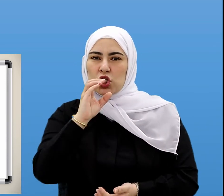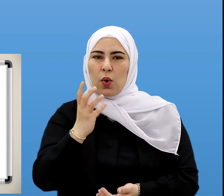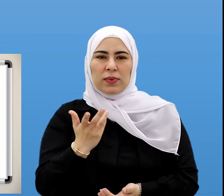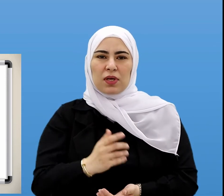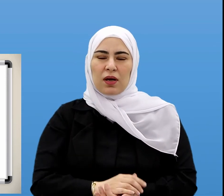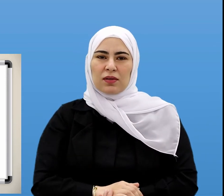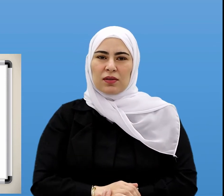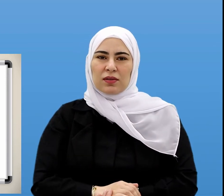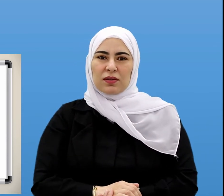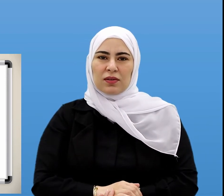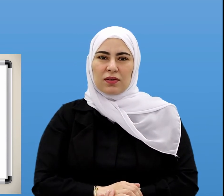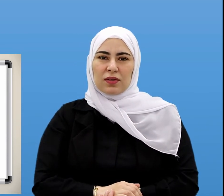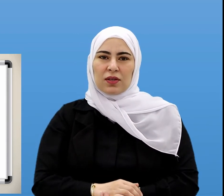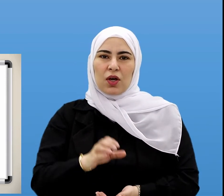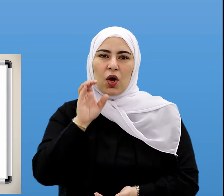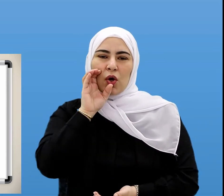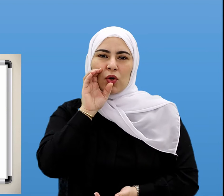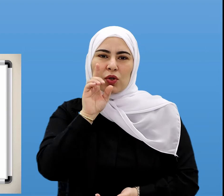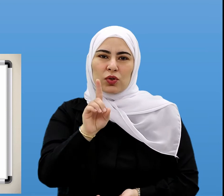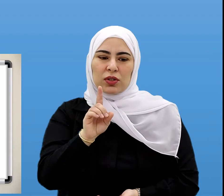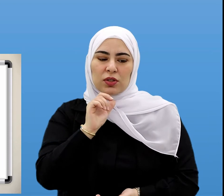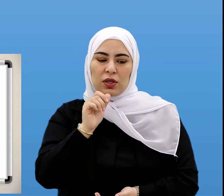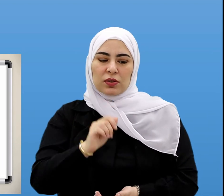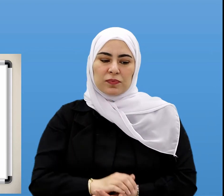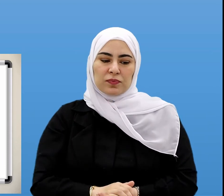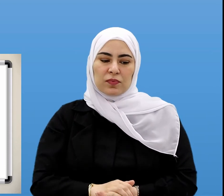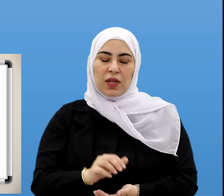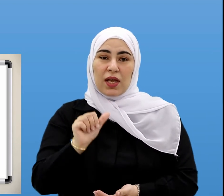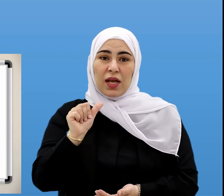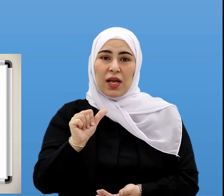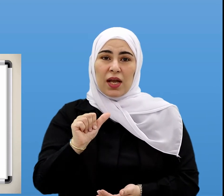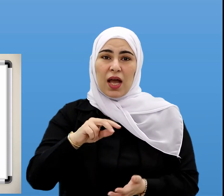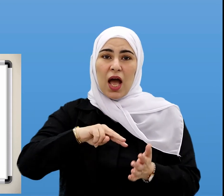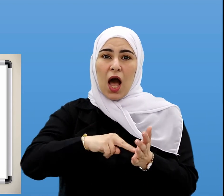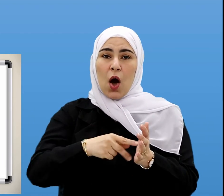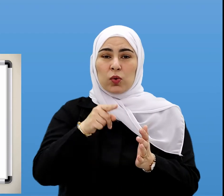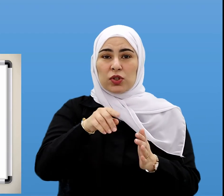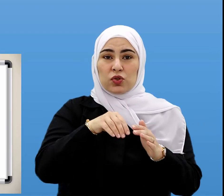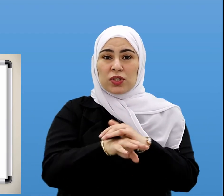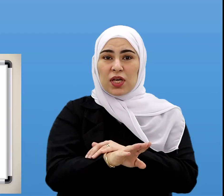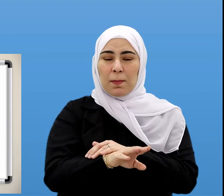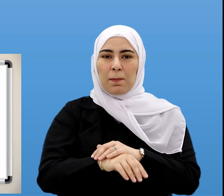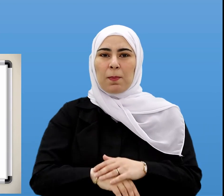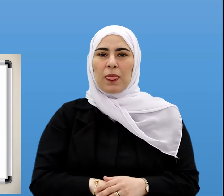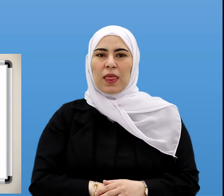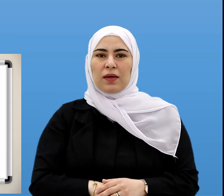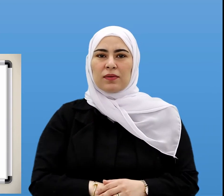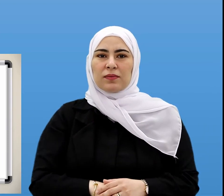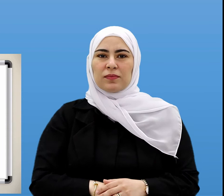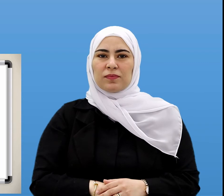The answer is couldn't. A. So how did you escape? He replied by saying, I shouted as loudly as